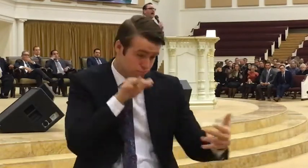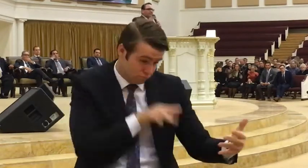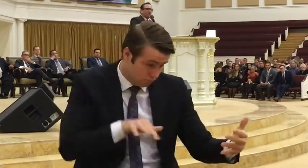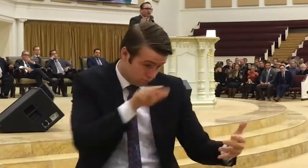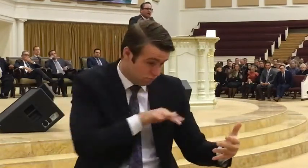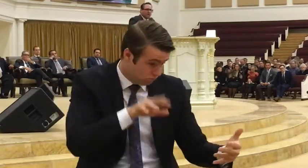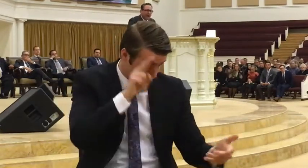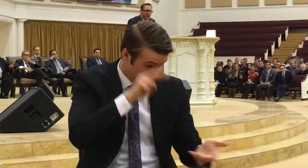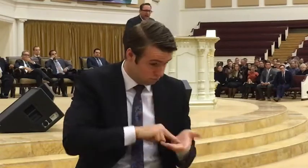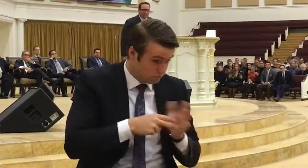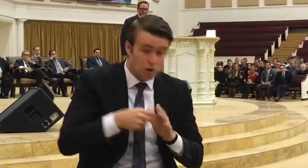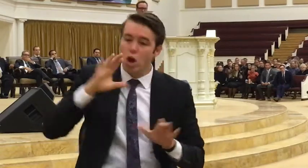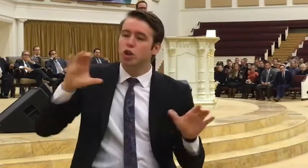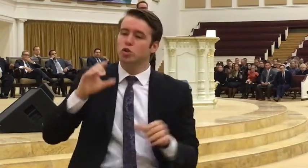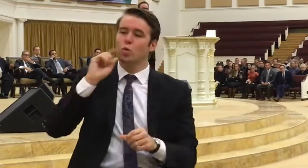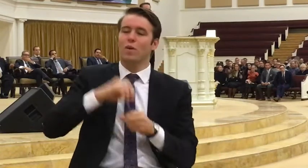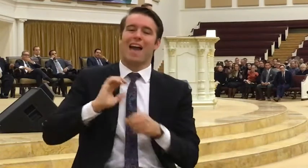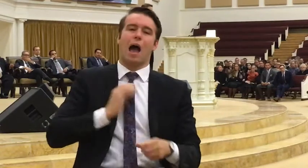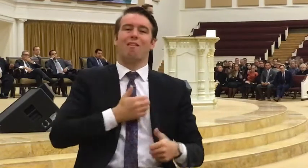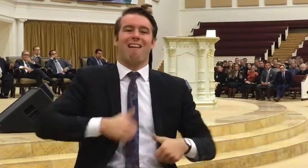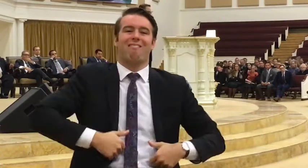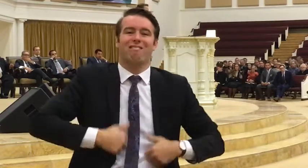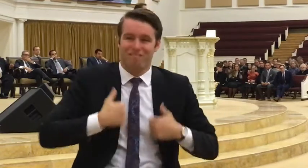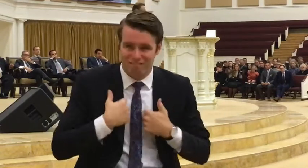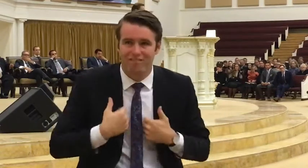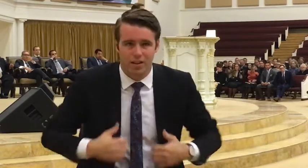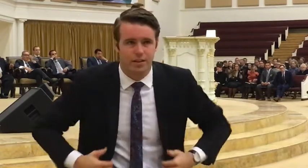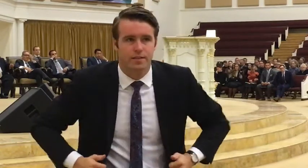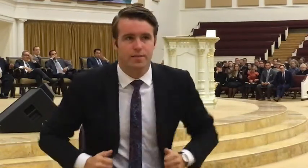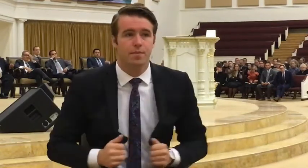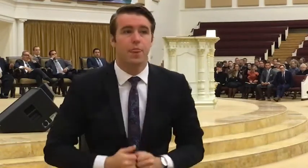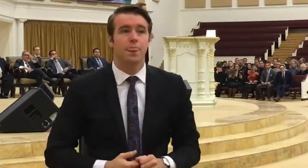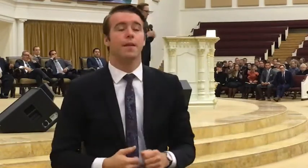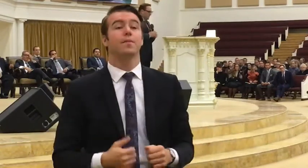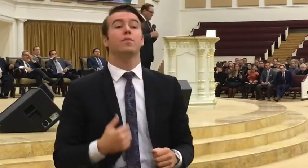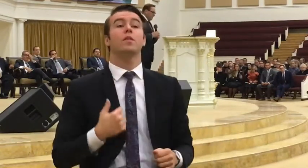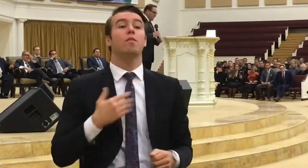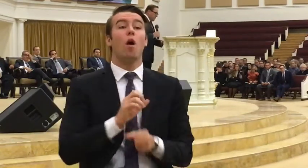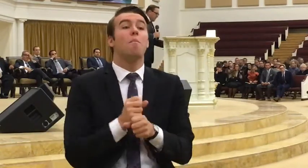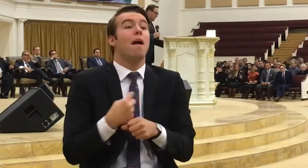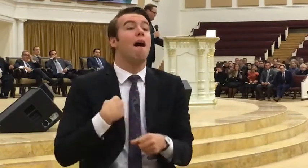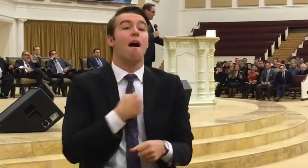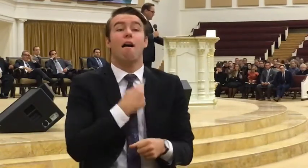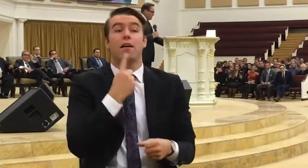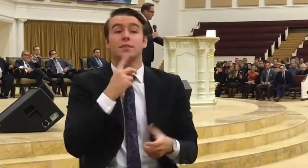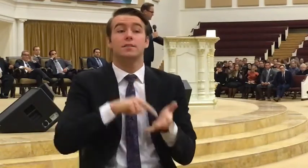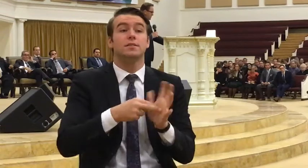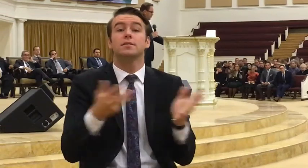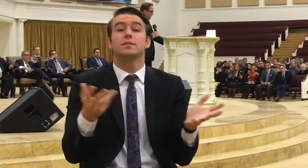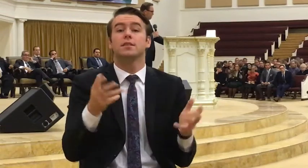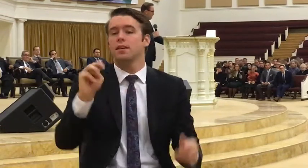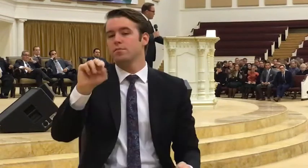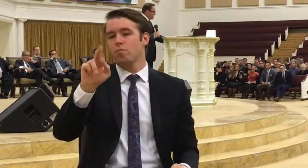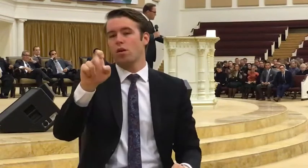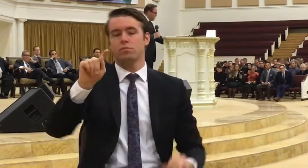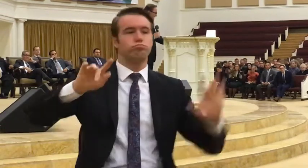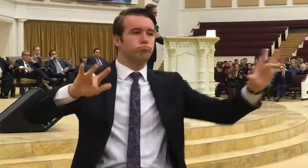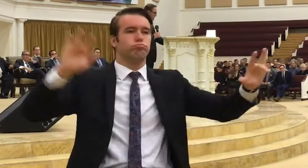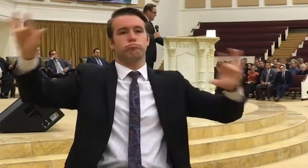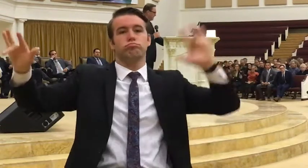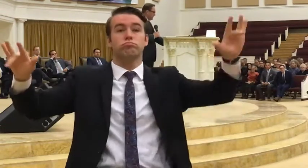for what God is going to do in our life. We were made for the market. We were